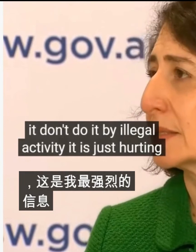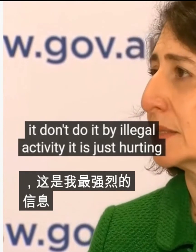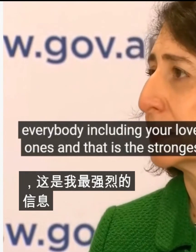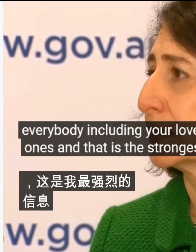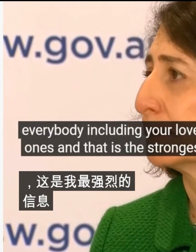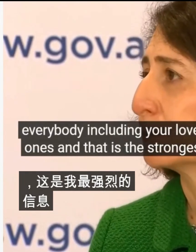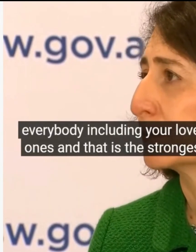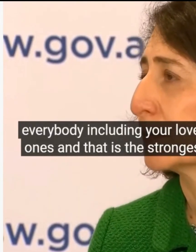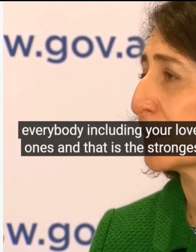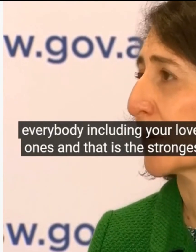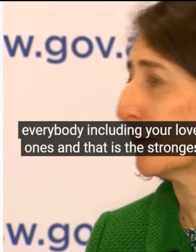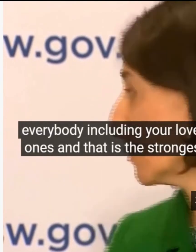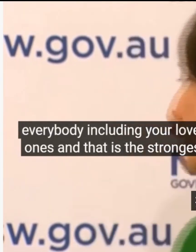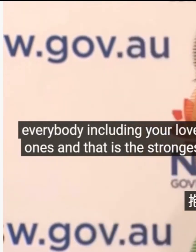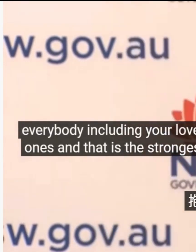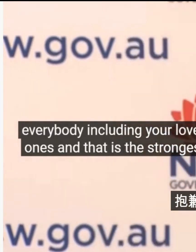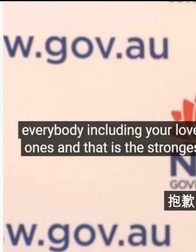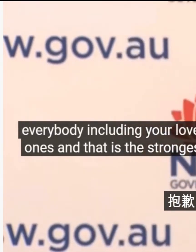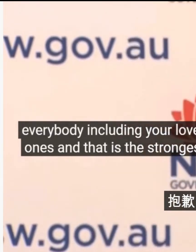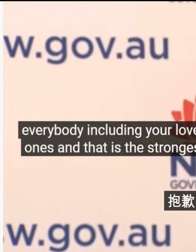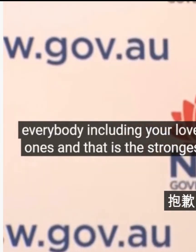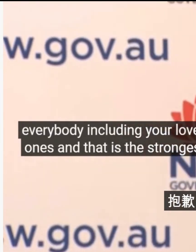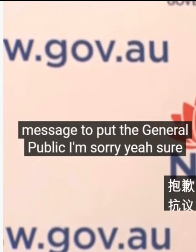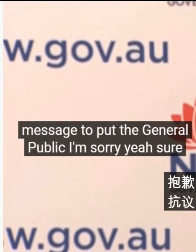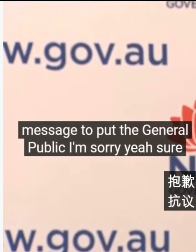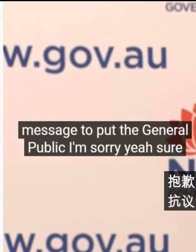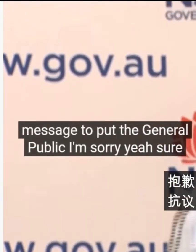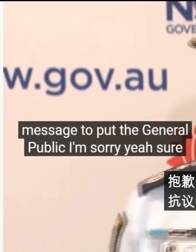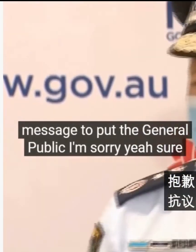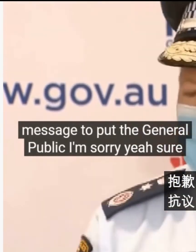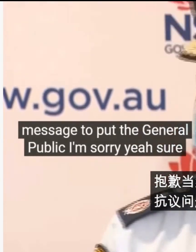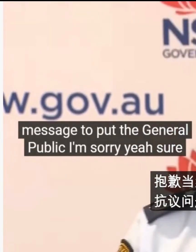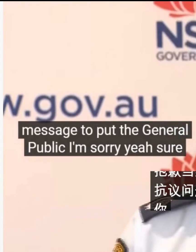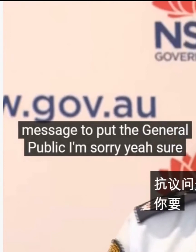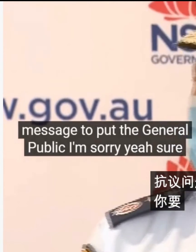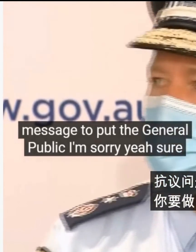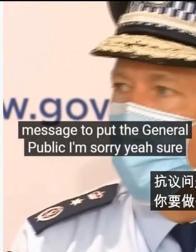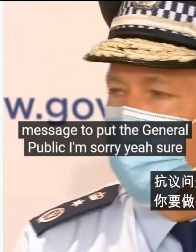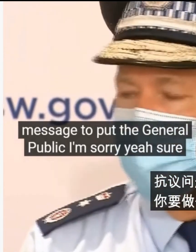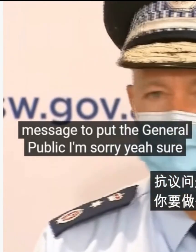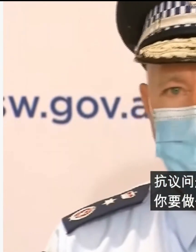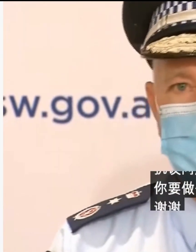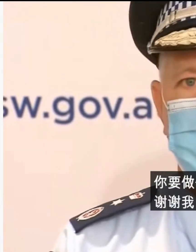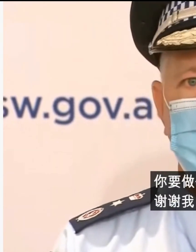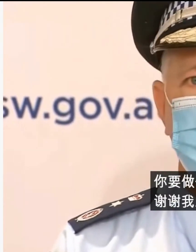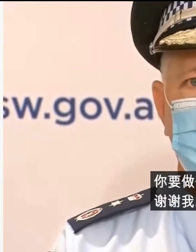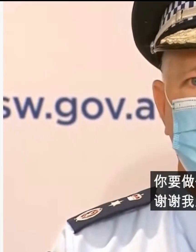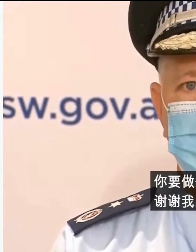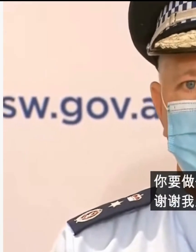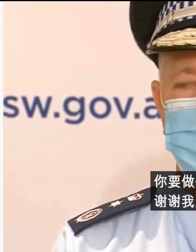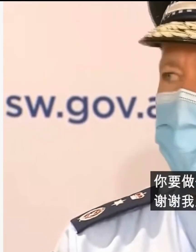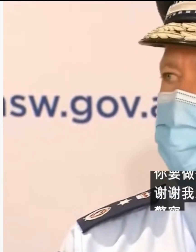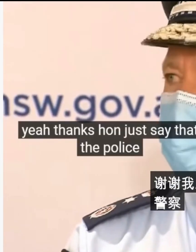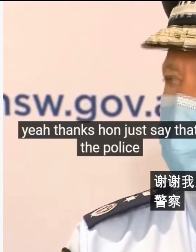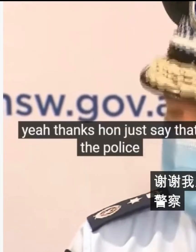general public. I'm sorry? Oh, yeah, sure. Just on that protest question, can you give us an update on what you're going to be doing? Yeah, thanks. Can I just say